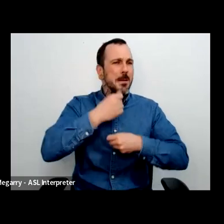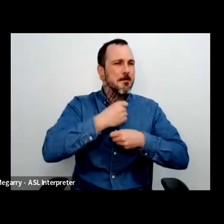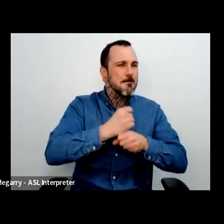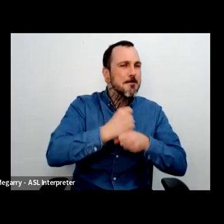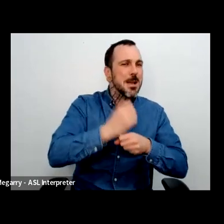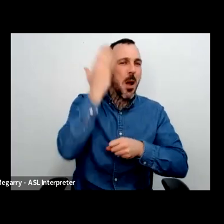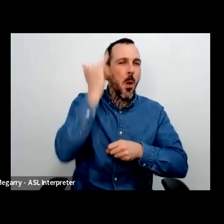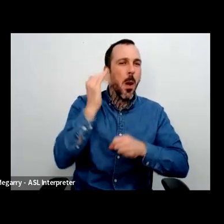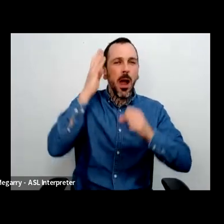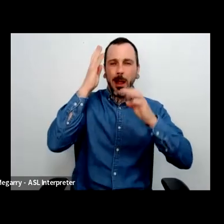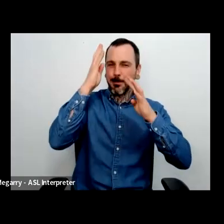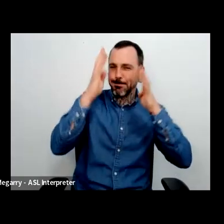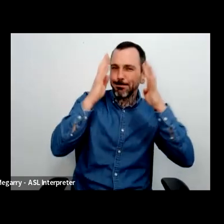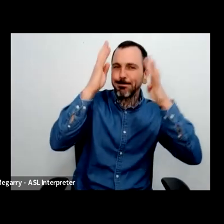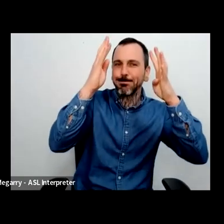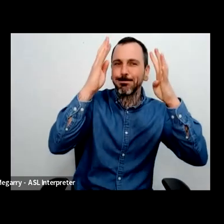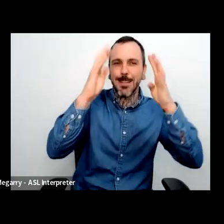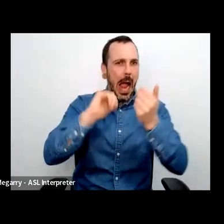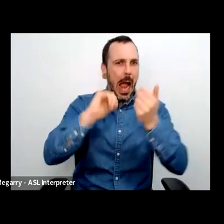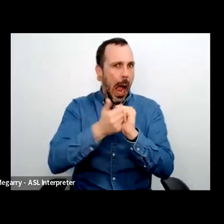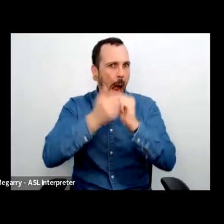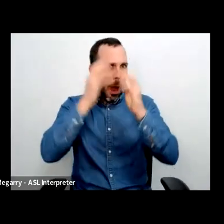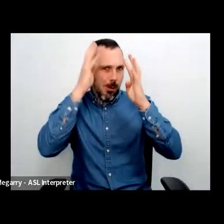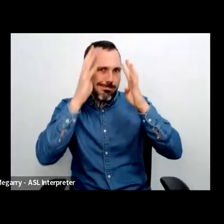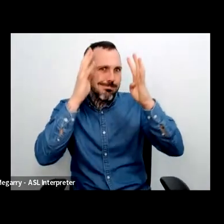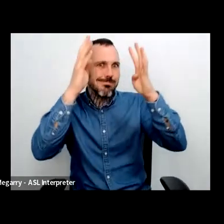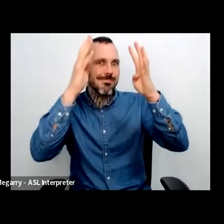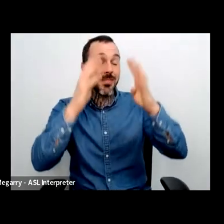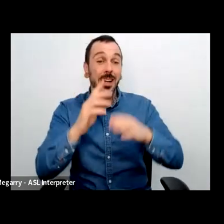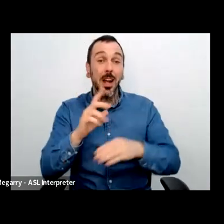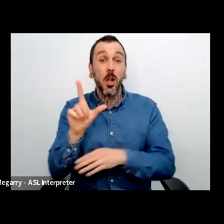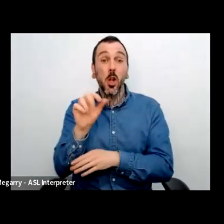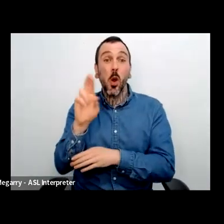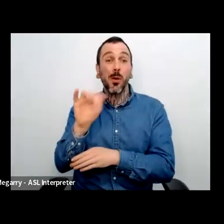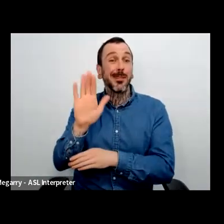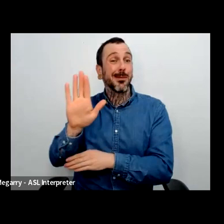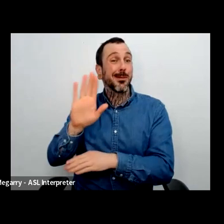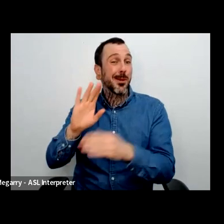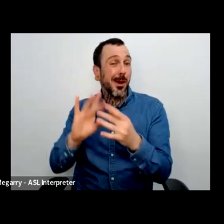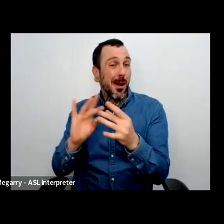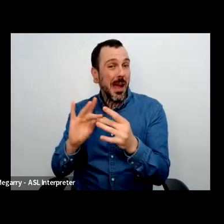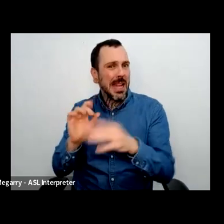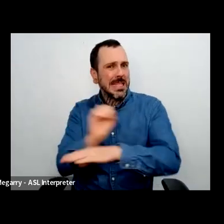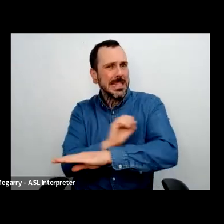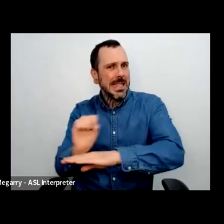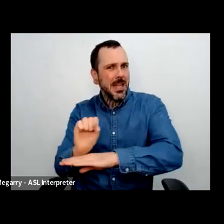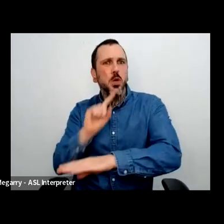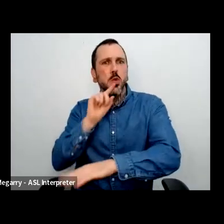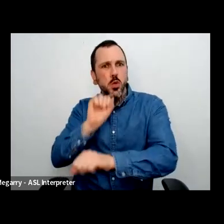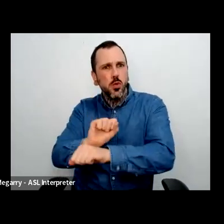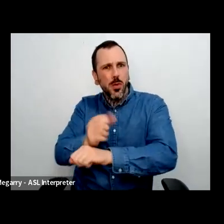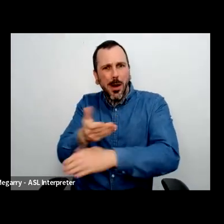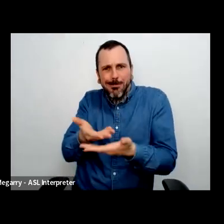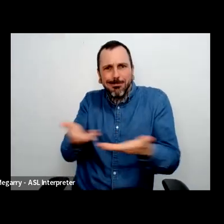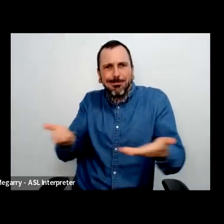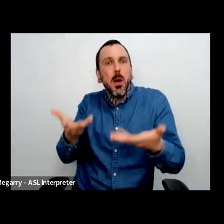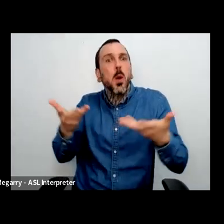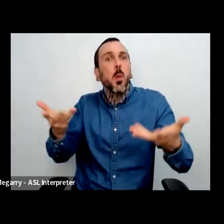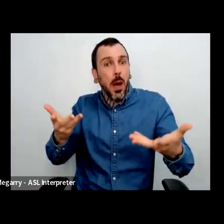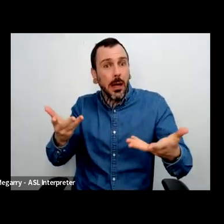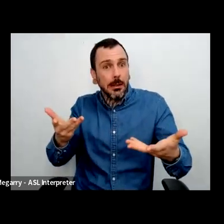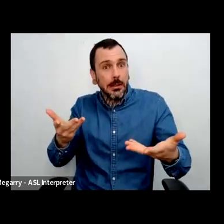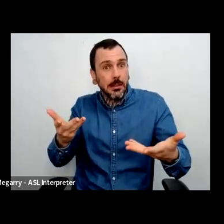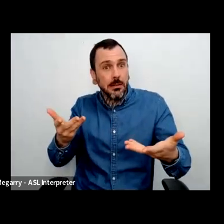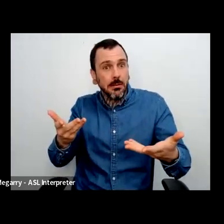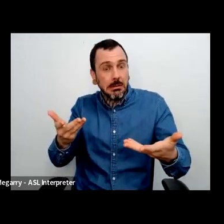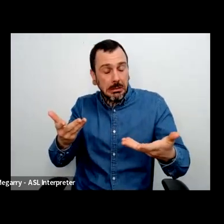Lori saying, what is a stage? Like being able to go back to those questions right now is something that gives me some optimism, and